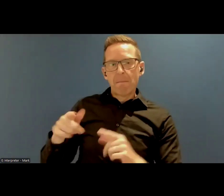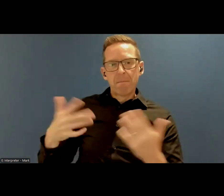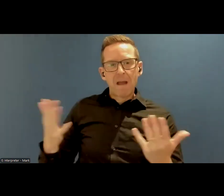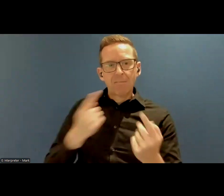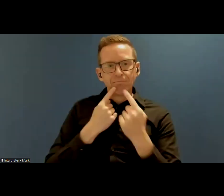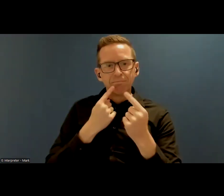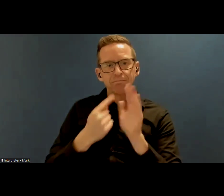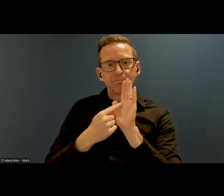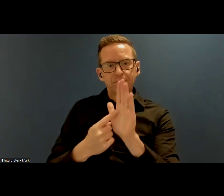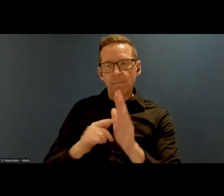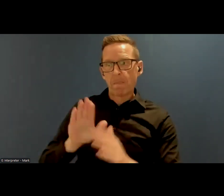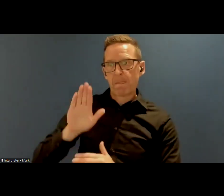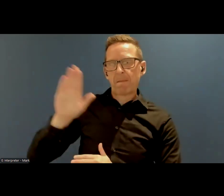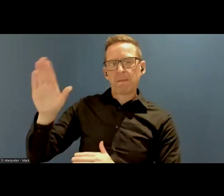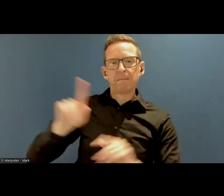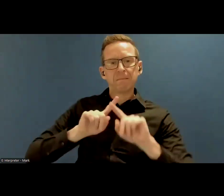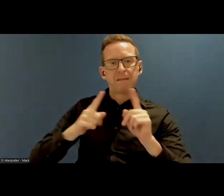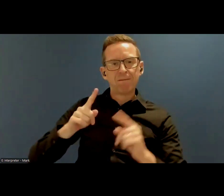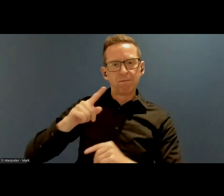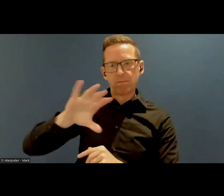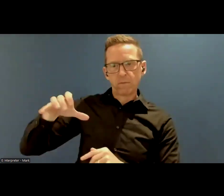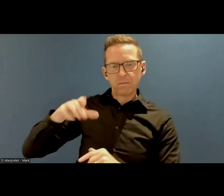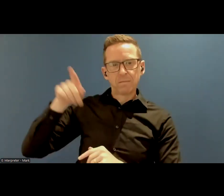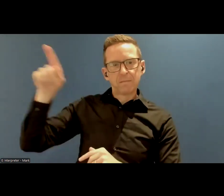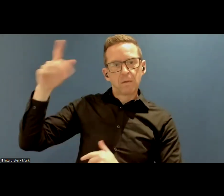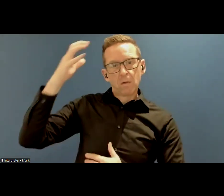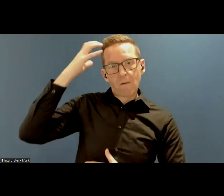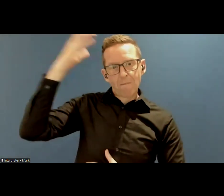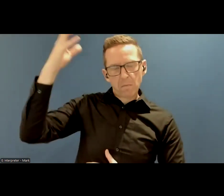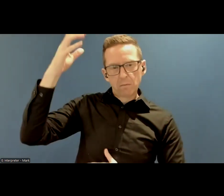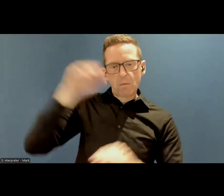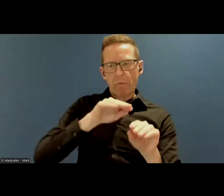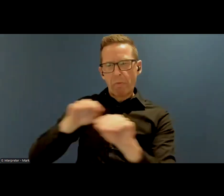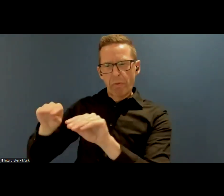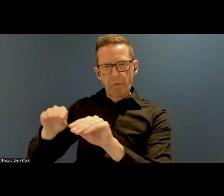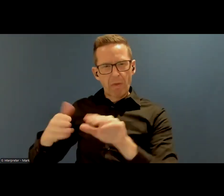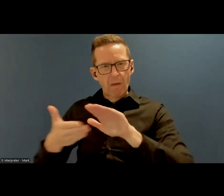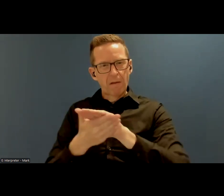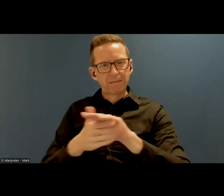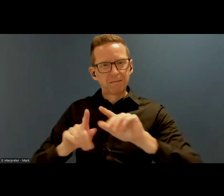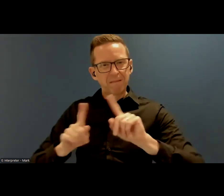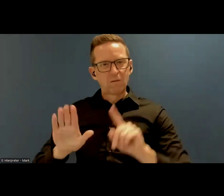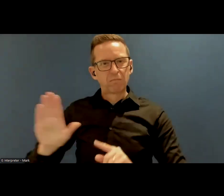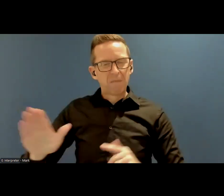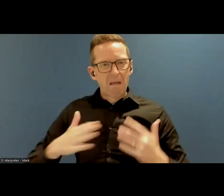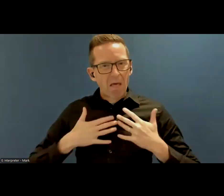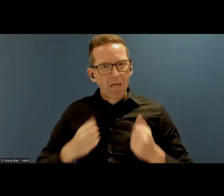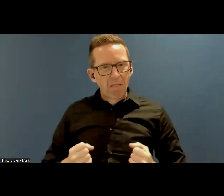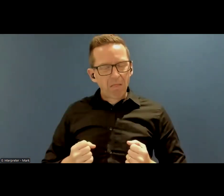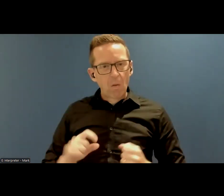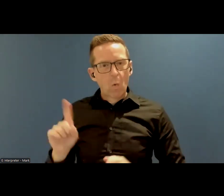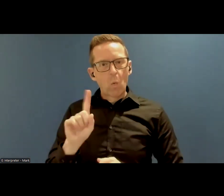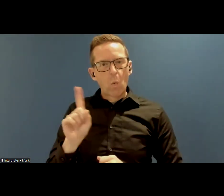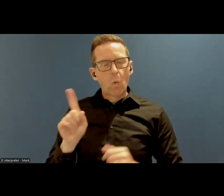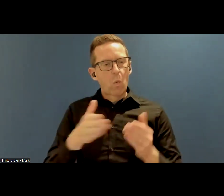ministry or departments of disability moving under the health ministry as opposed to maybe other places, and there's been a